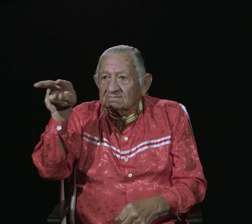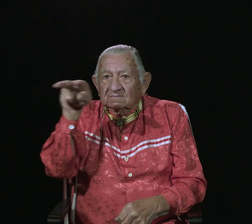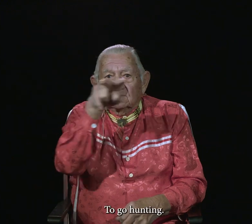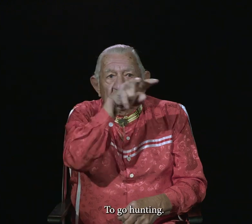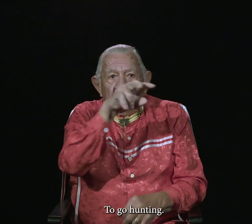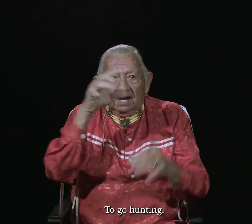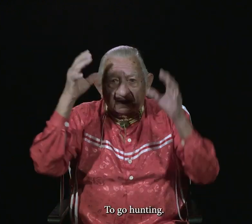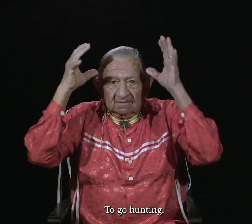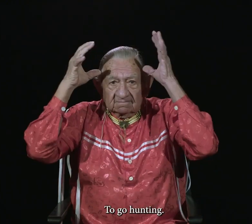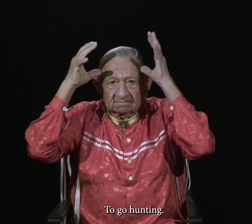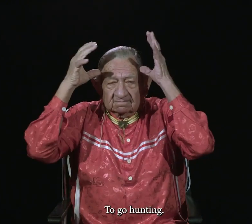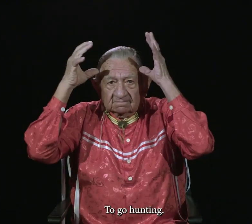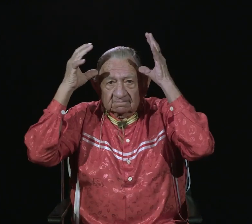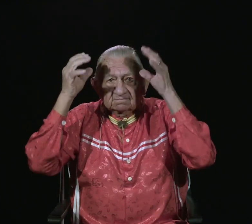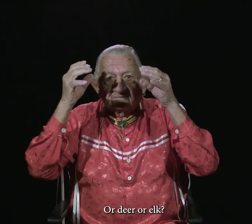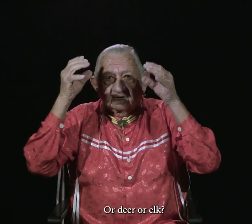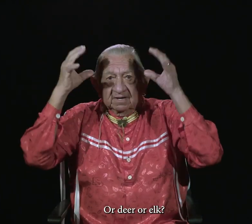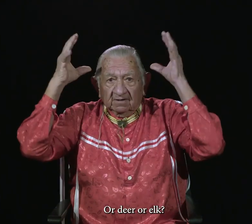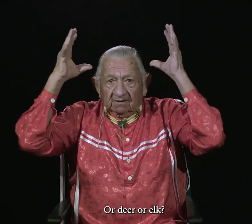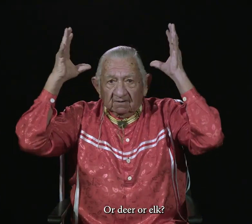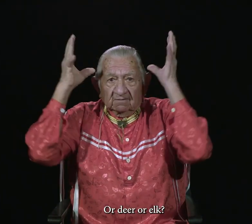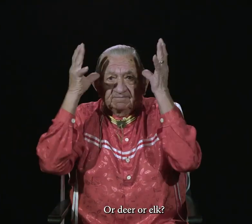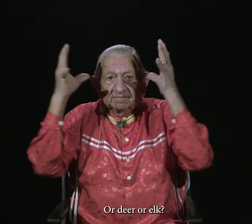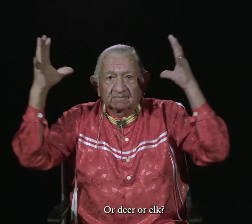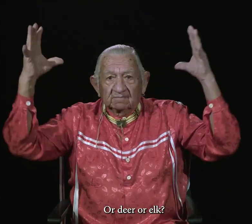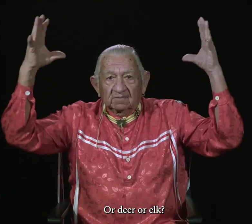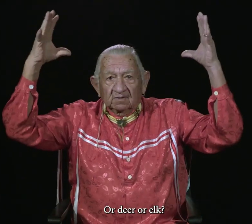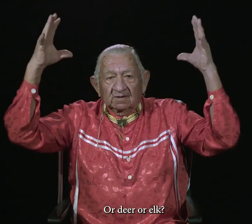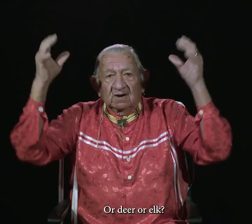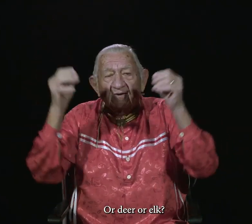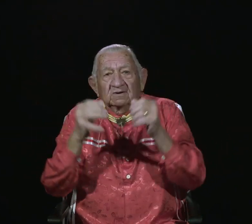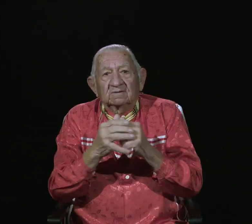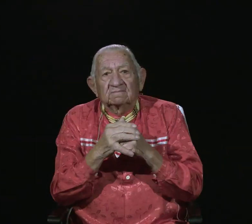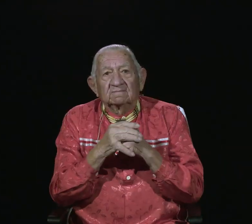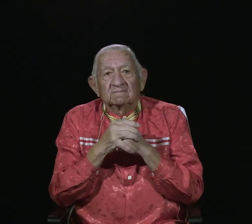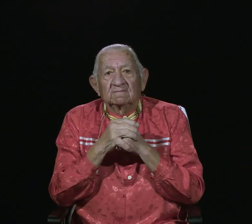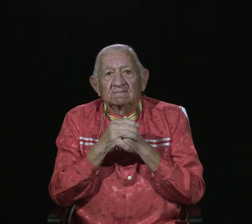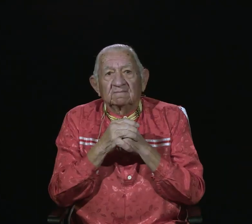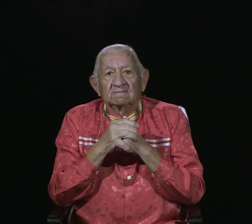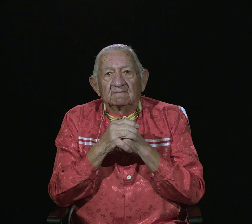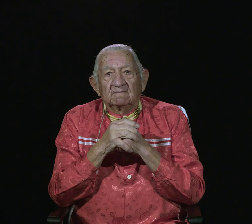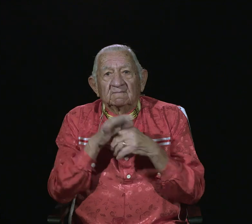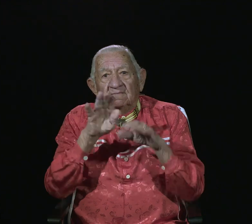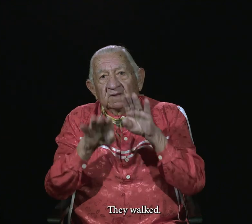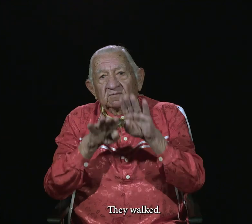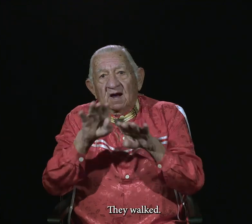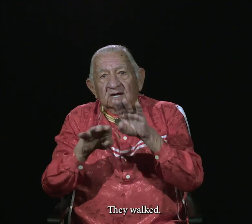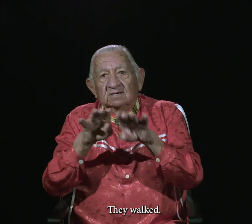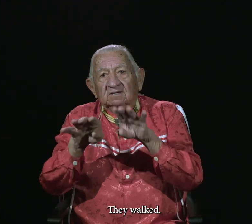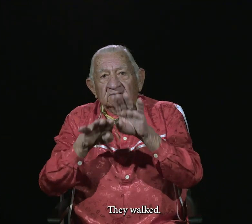to go hunting for deer or elk. They walked